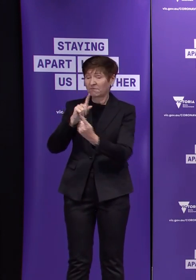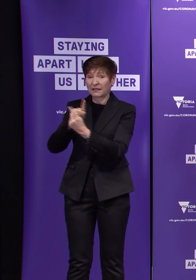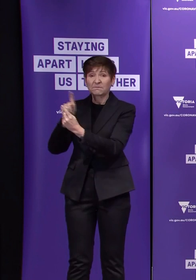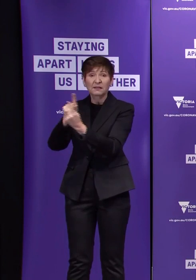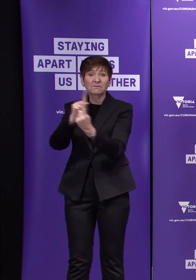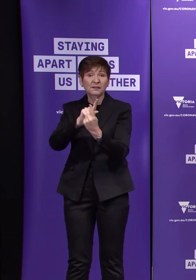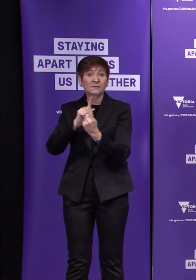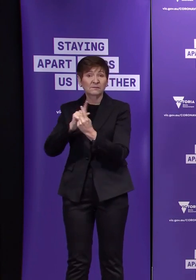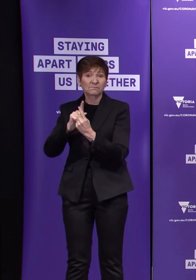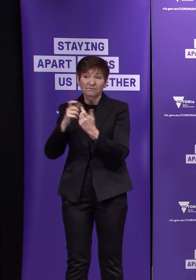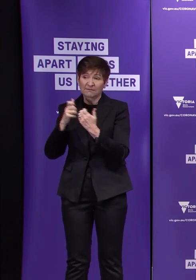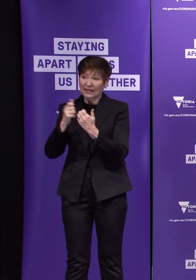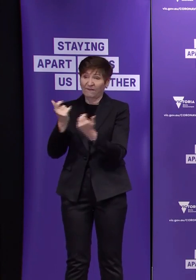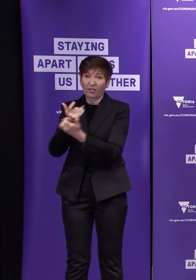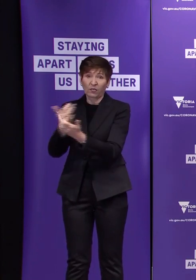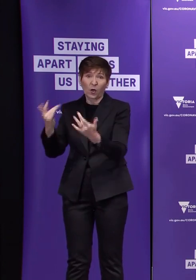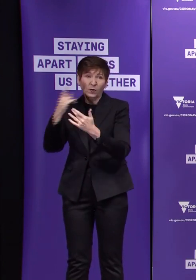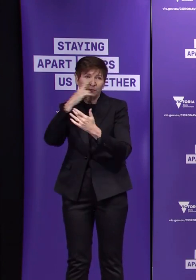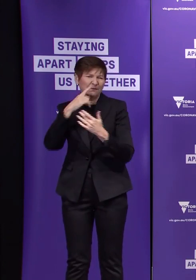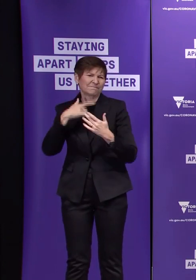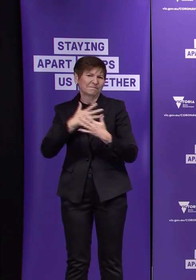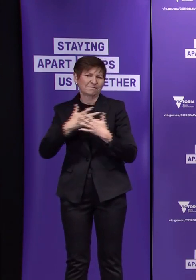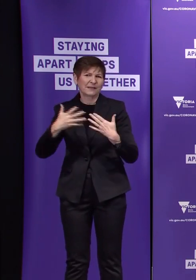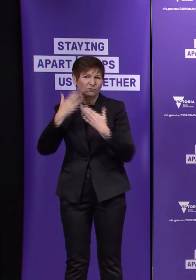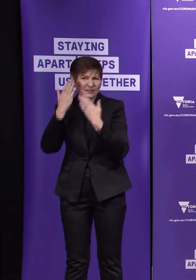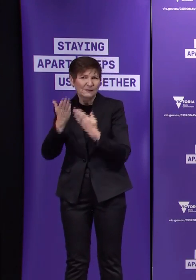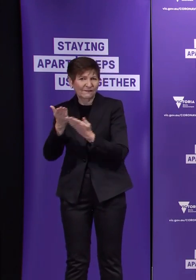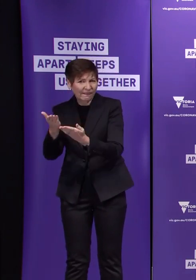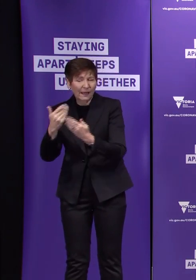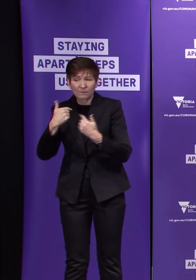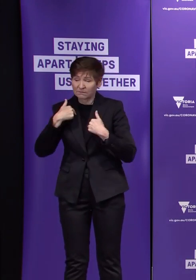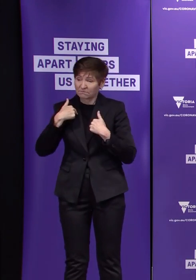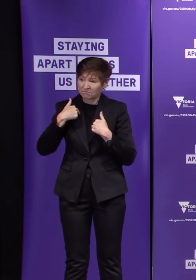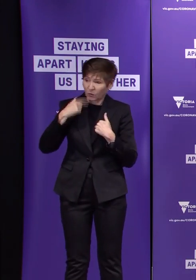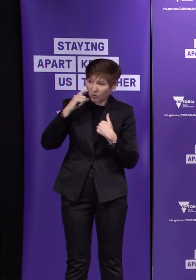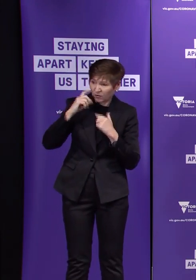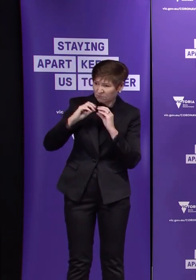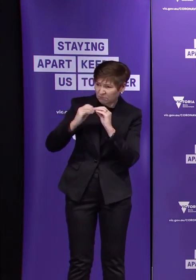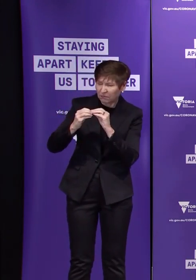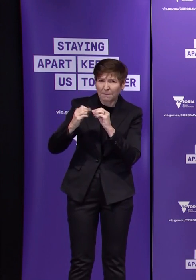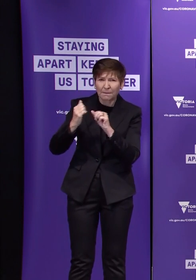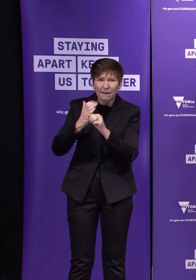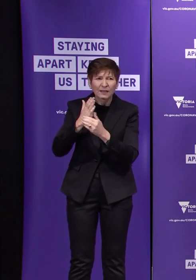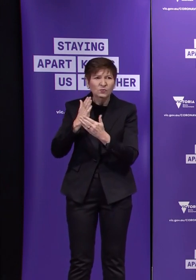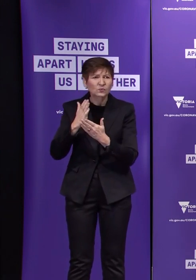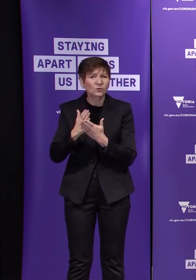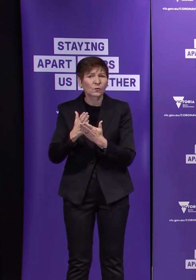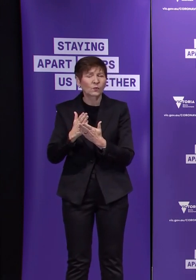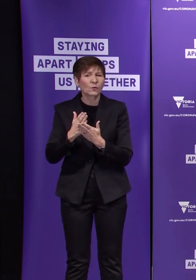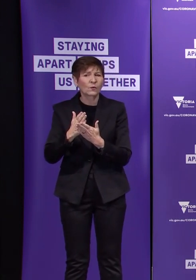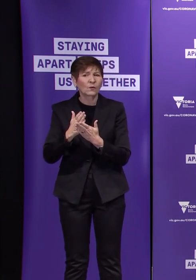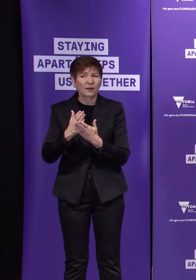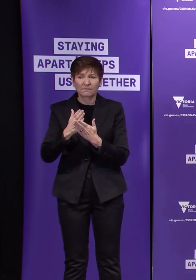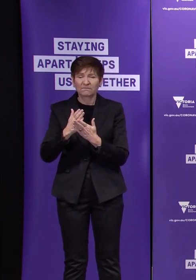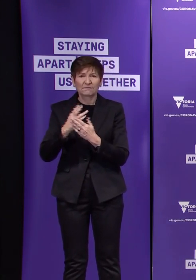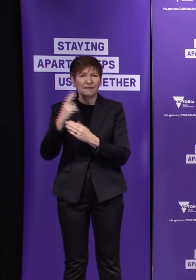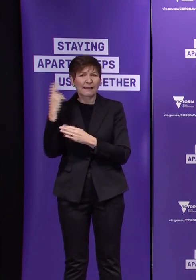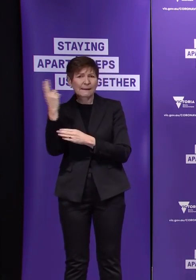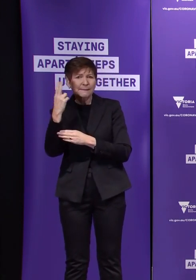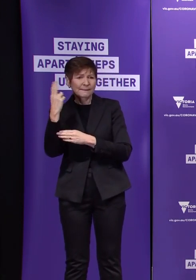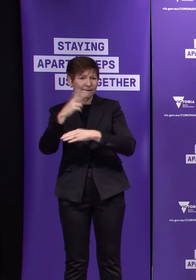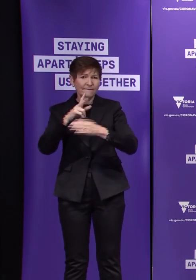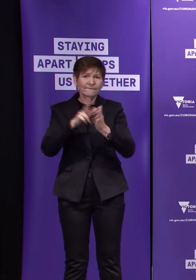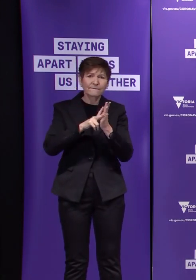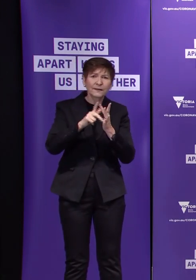my time in public life. We'll look at that carefully. We're all about trying to make sure that we keep our emergency services